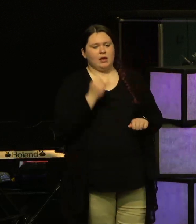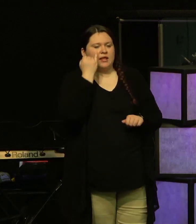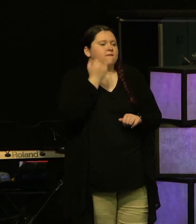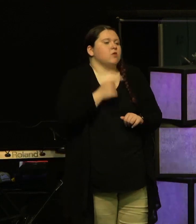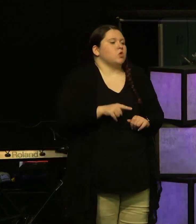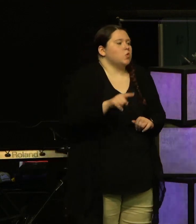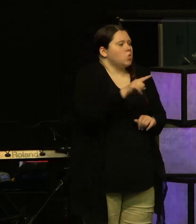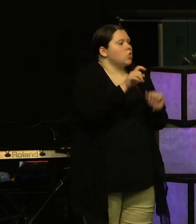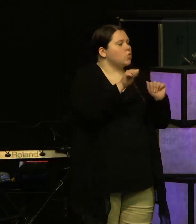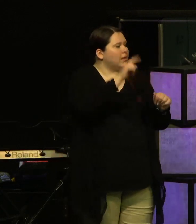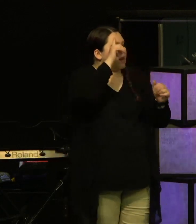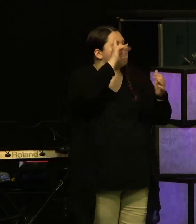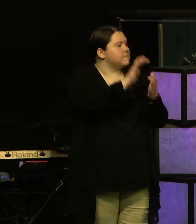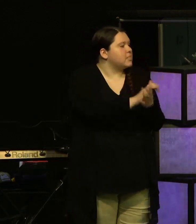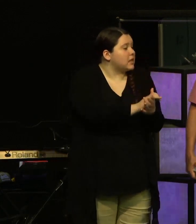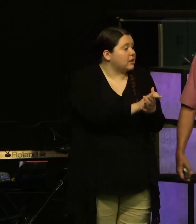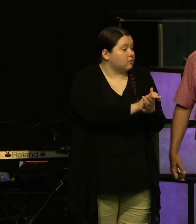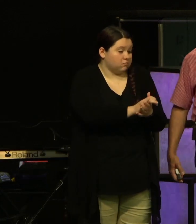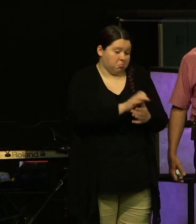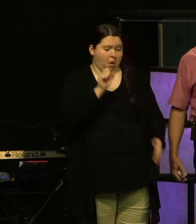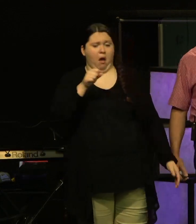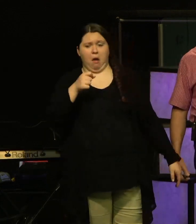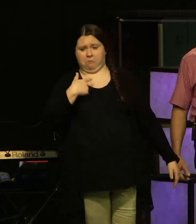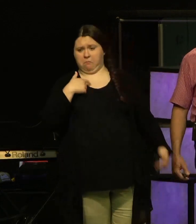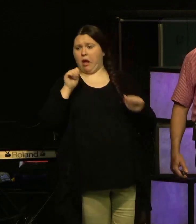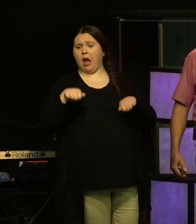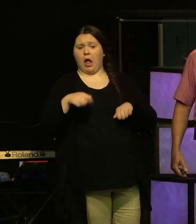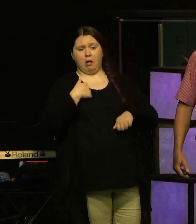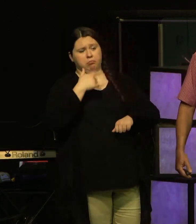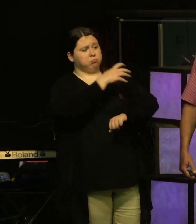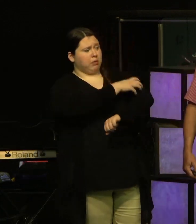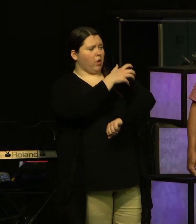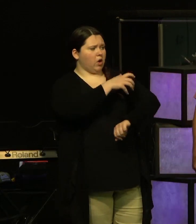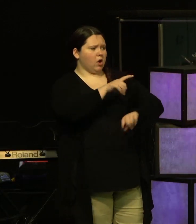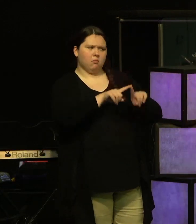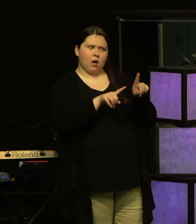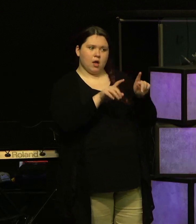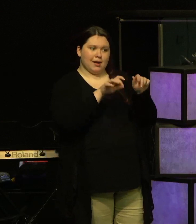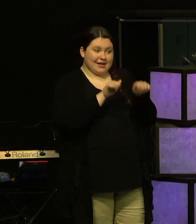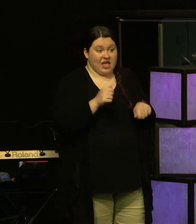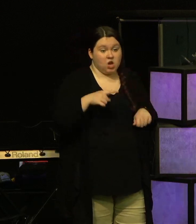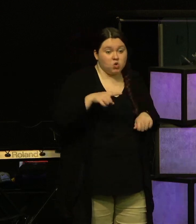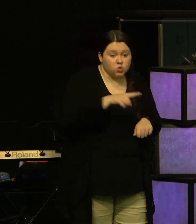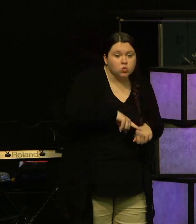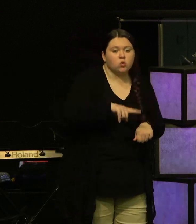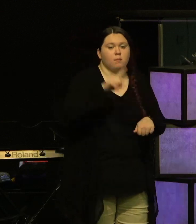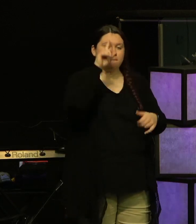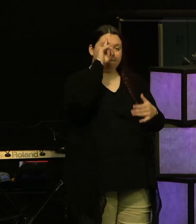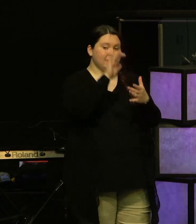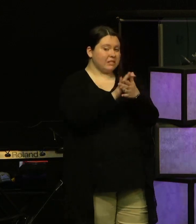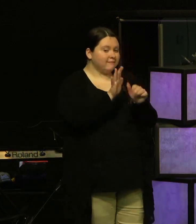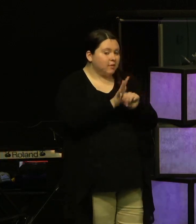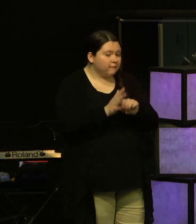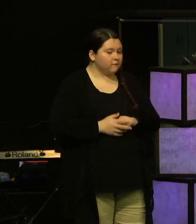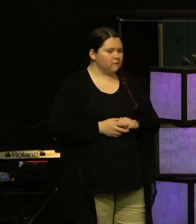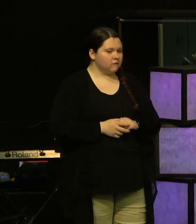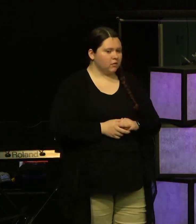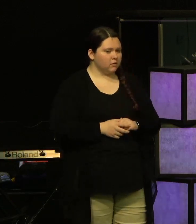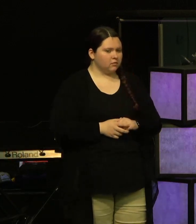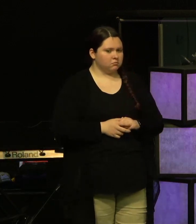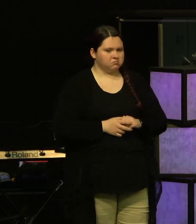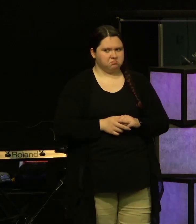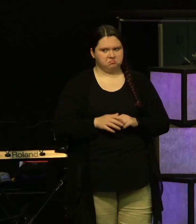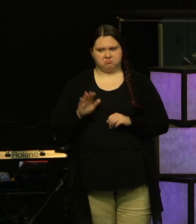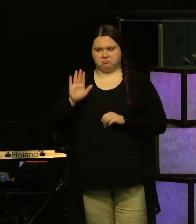if you can believe. I can, I have the power. Can you believe? There's no limit to